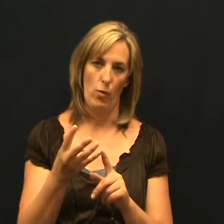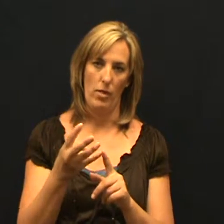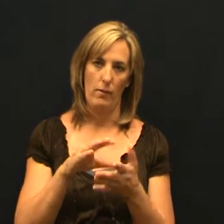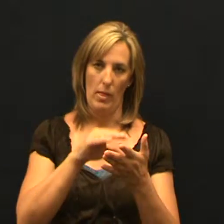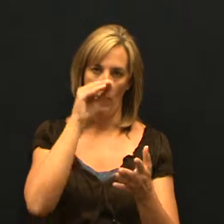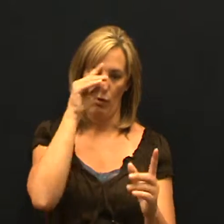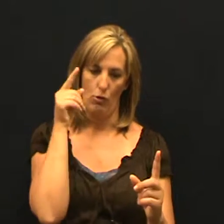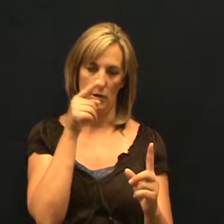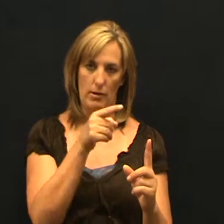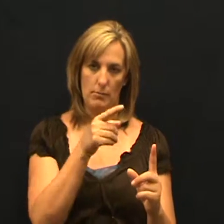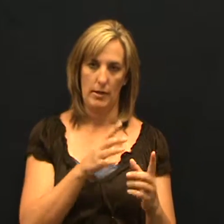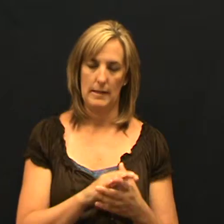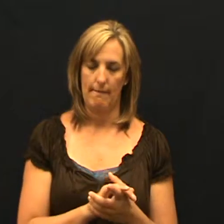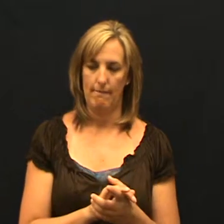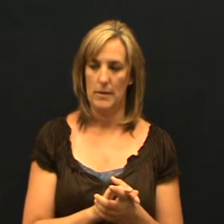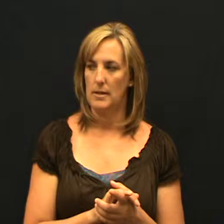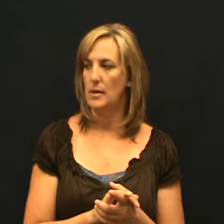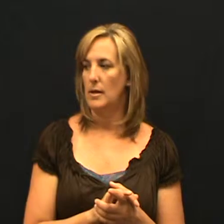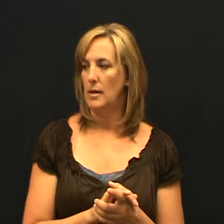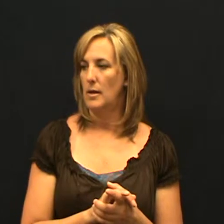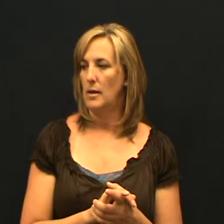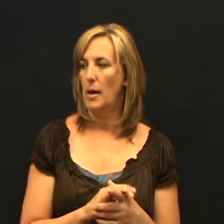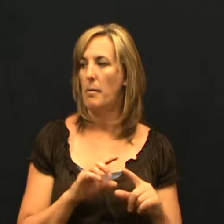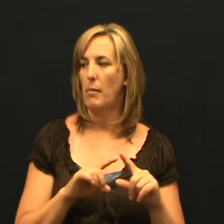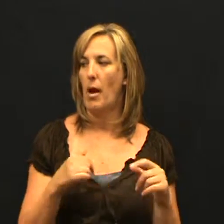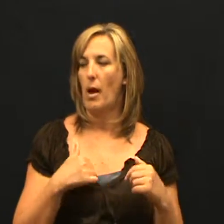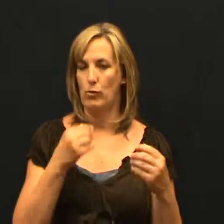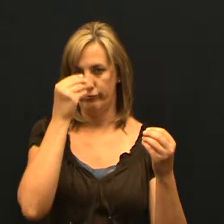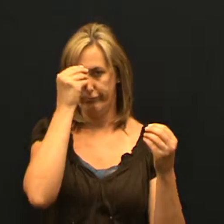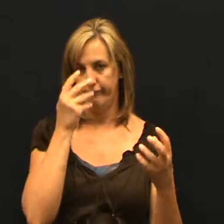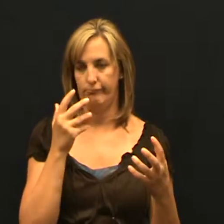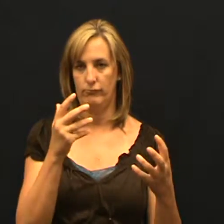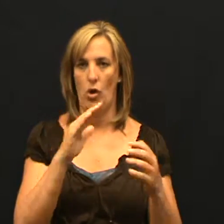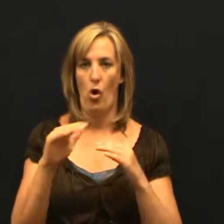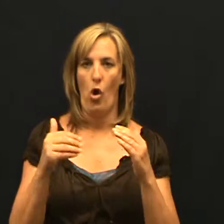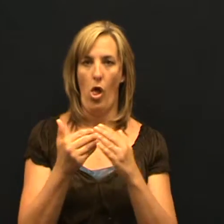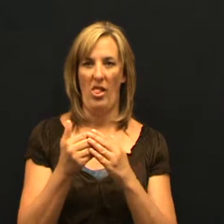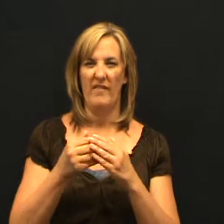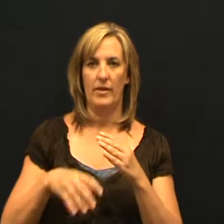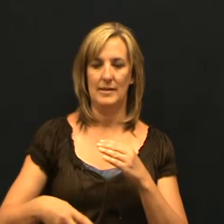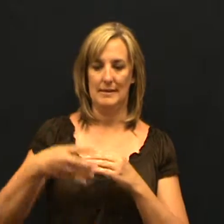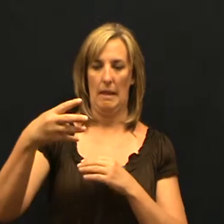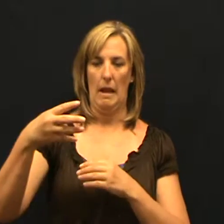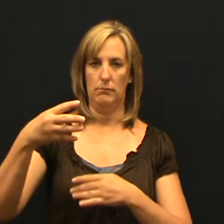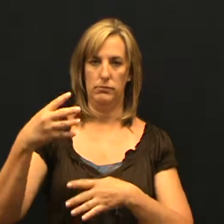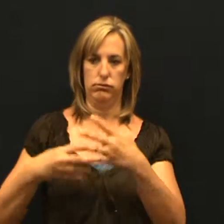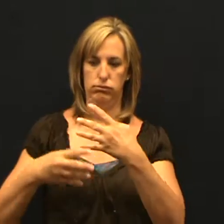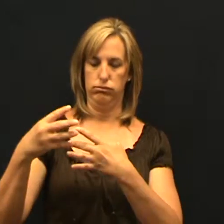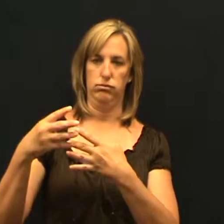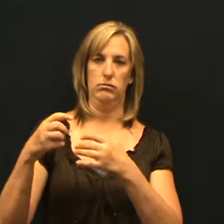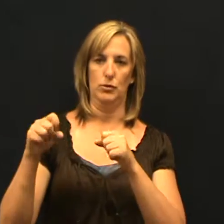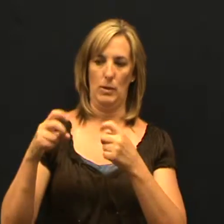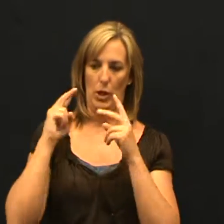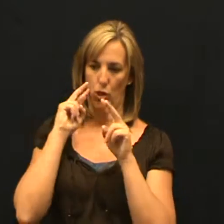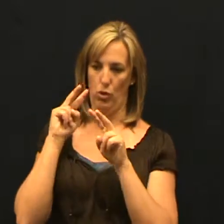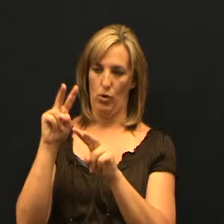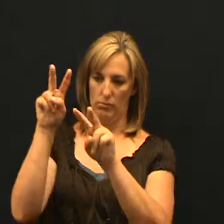objective 4. Okay, I'm going to just put all of the elements of the slide in here so we can look at them all at the same time. Cash flows from